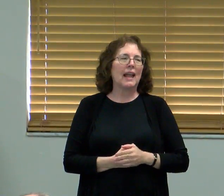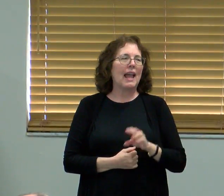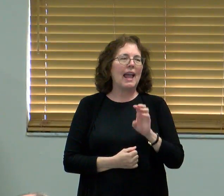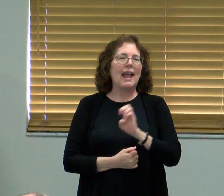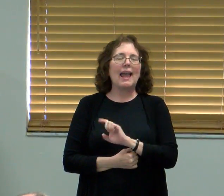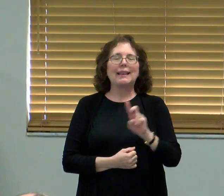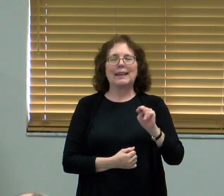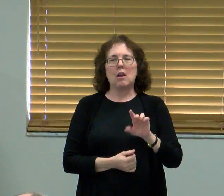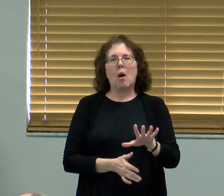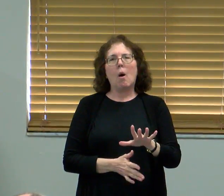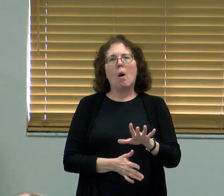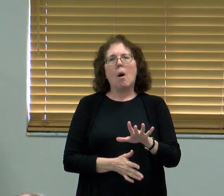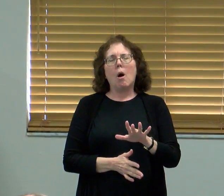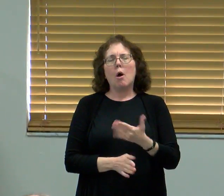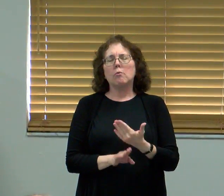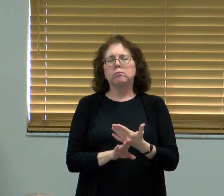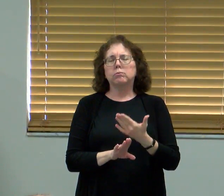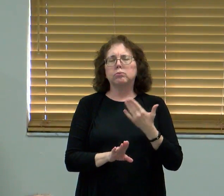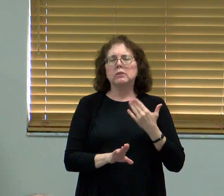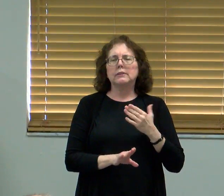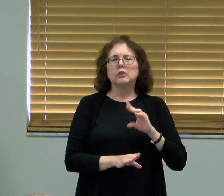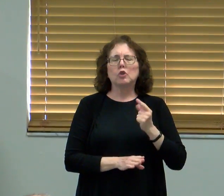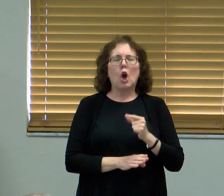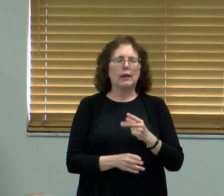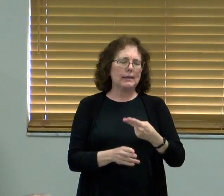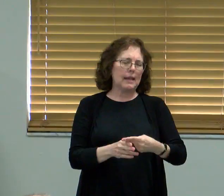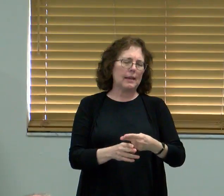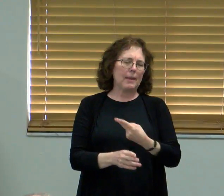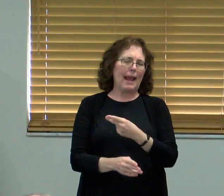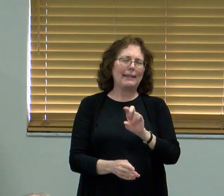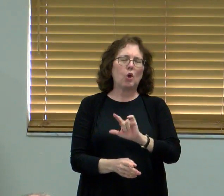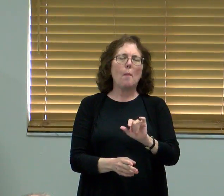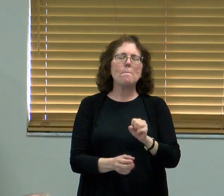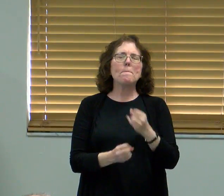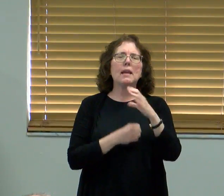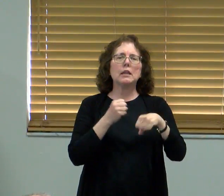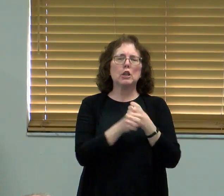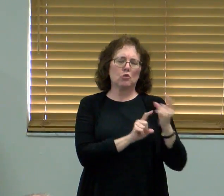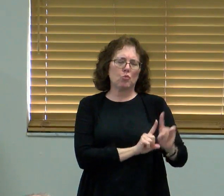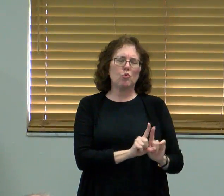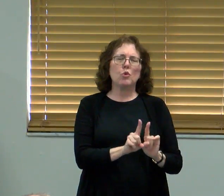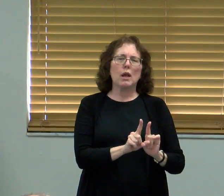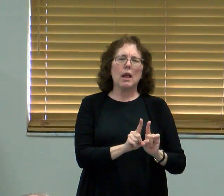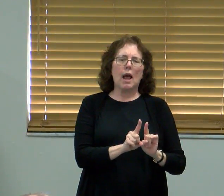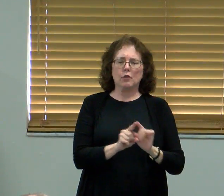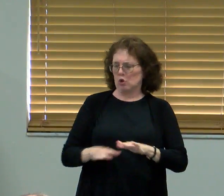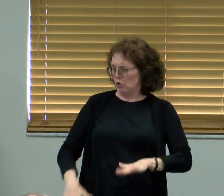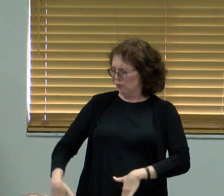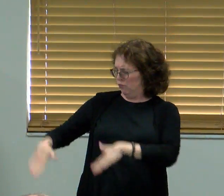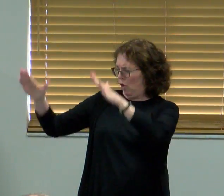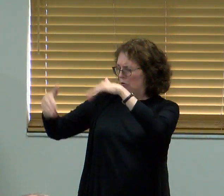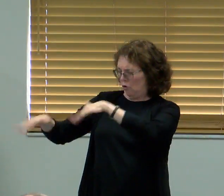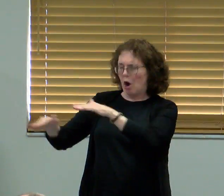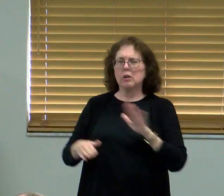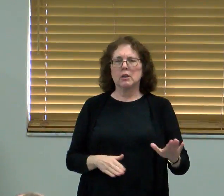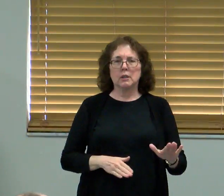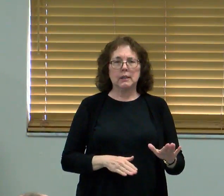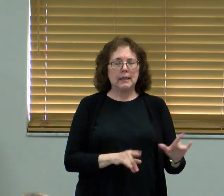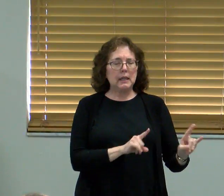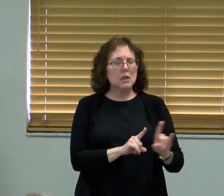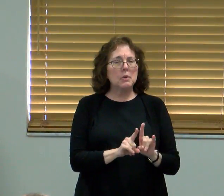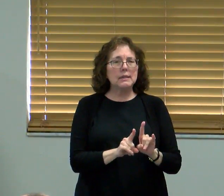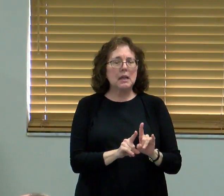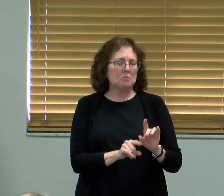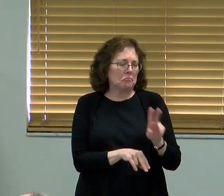reminisced about a beloved golden pet retriever named Hazel that stayed by her side for many years after her children were grown. Hazel acted as a